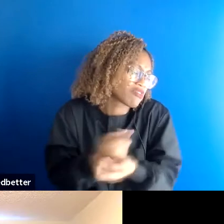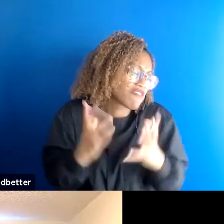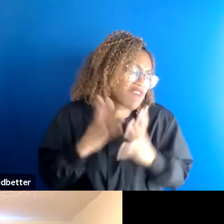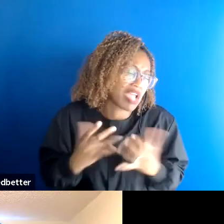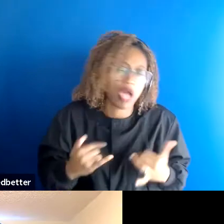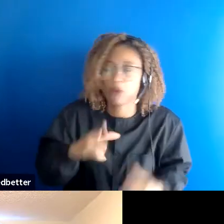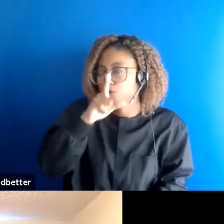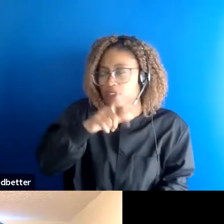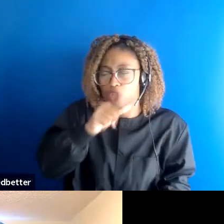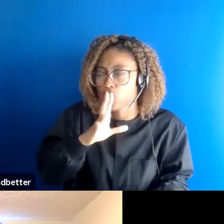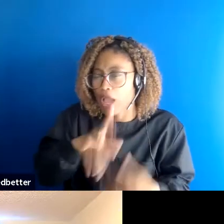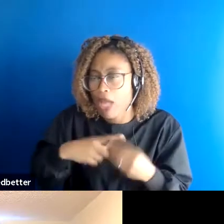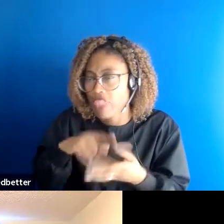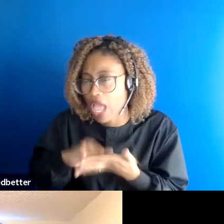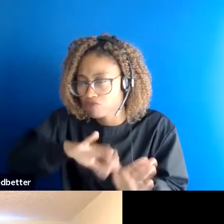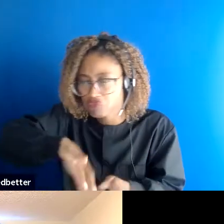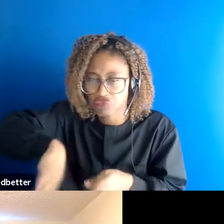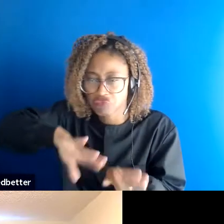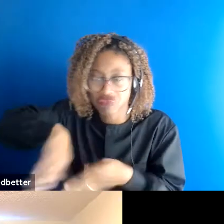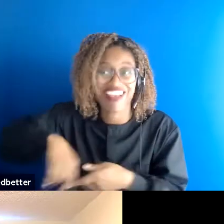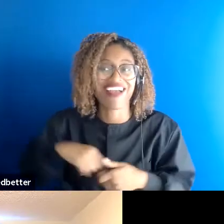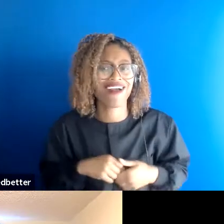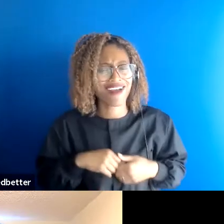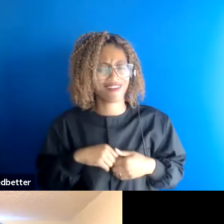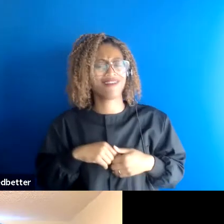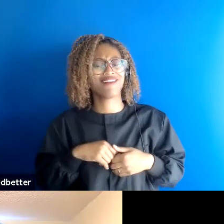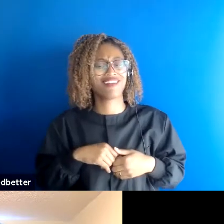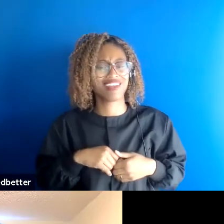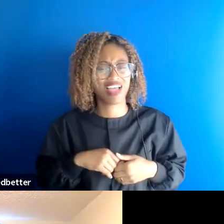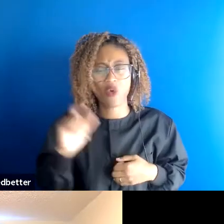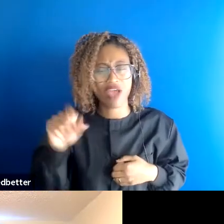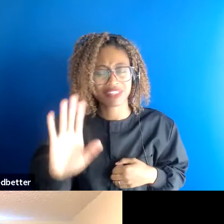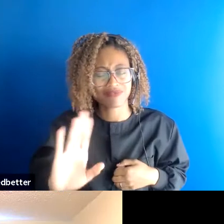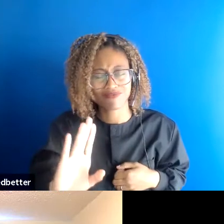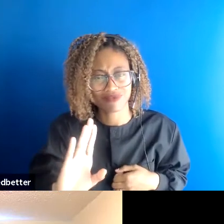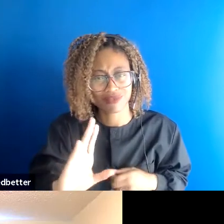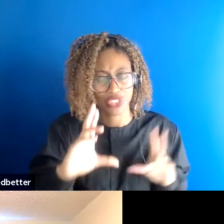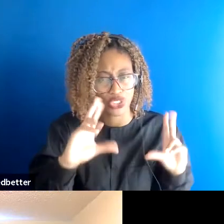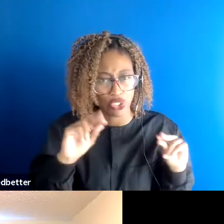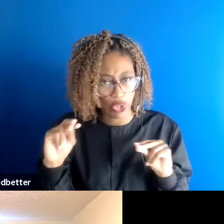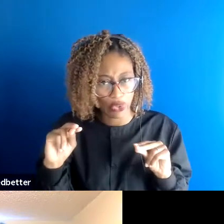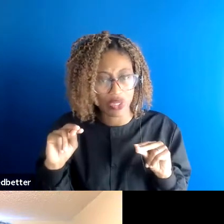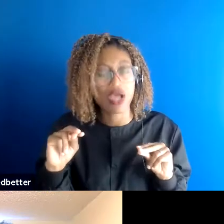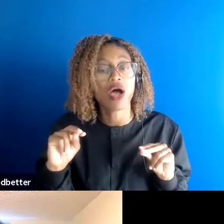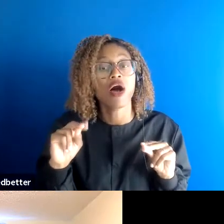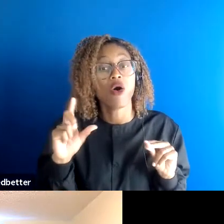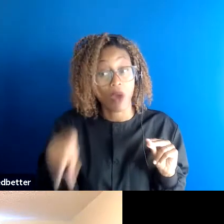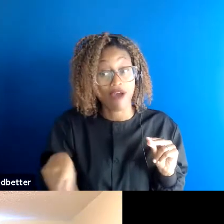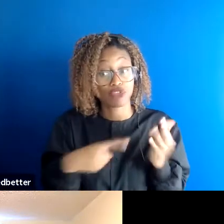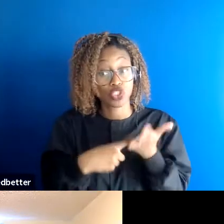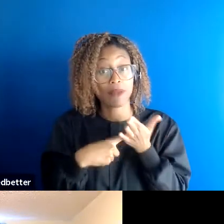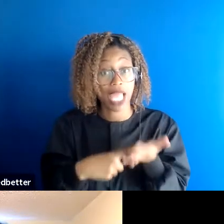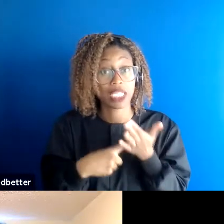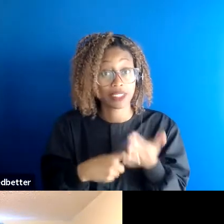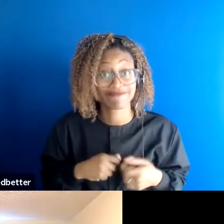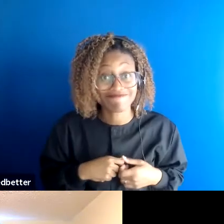talk about it. And we've had to come to this space where it's like, no, we have to talk about it. And